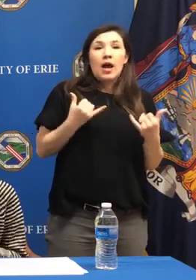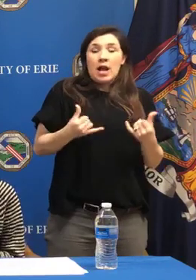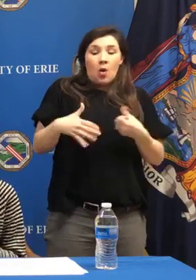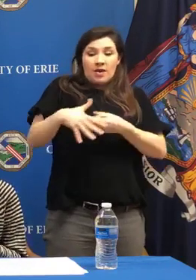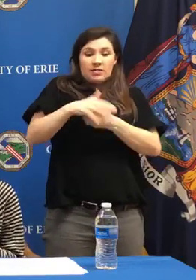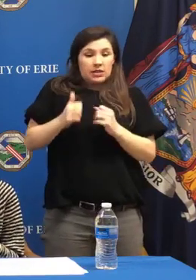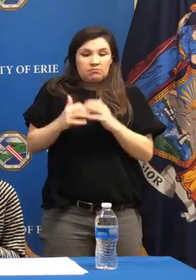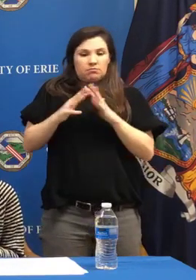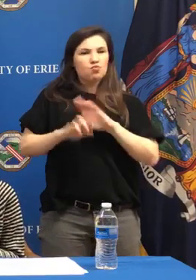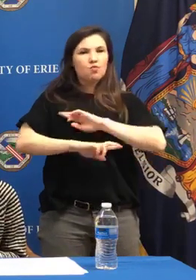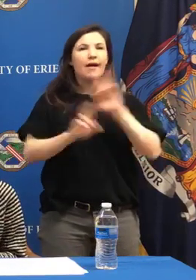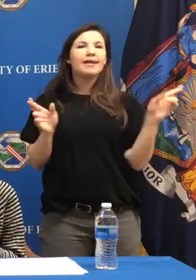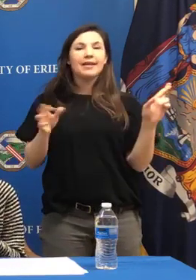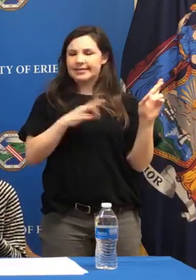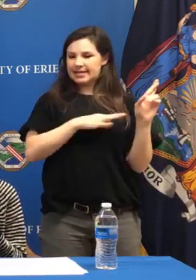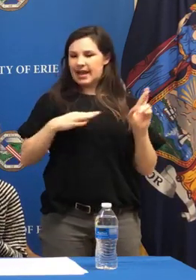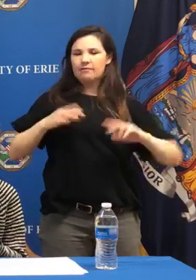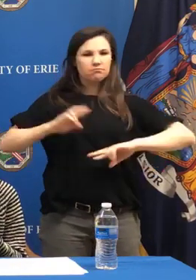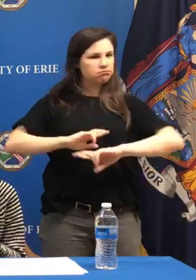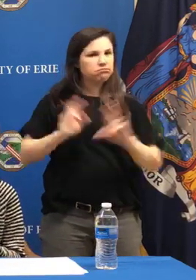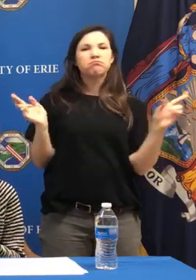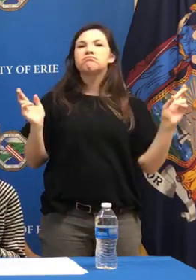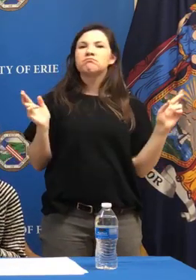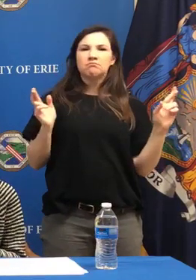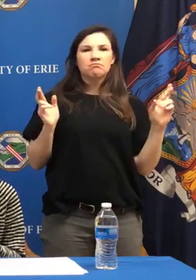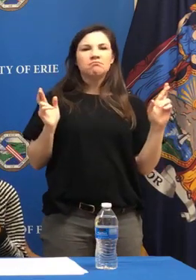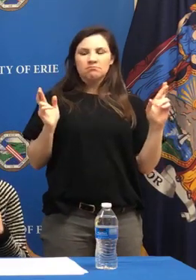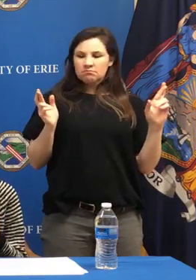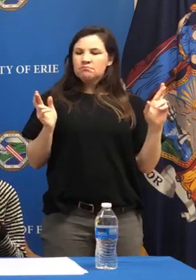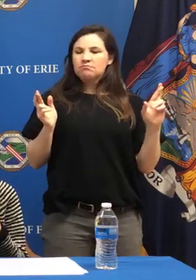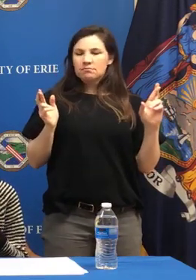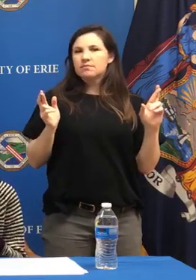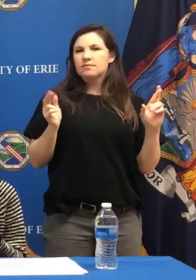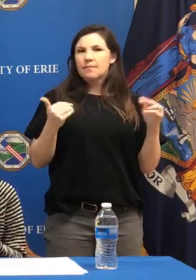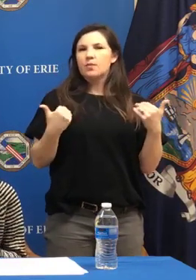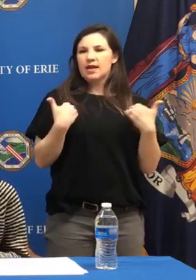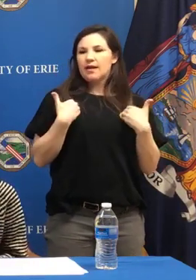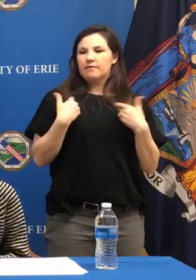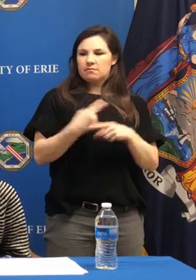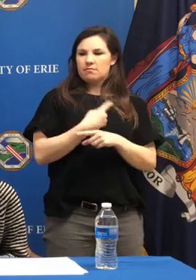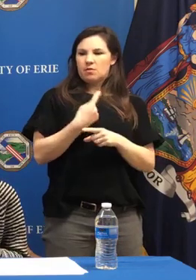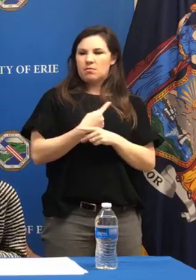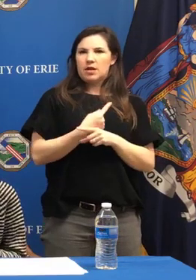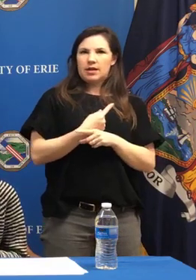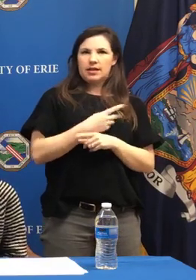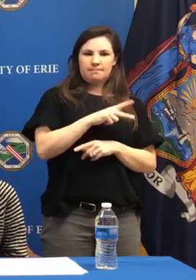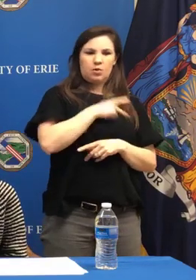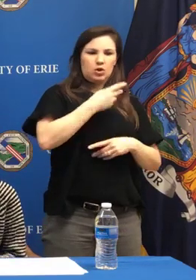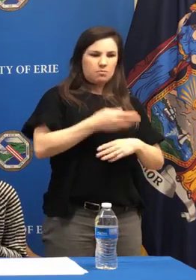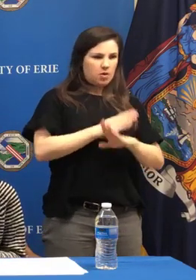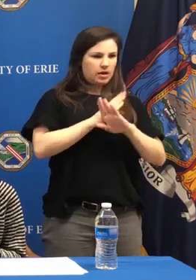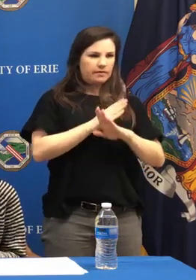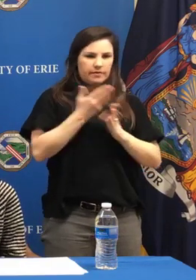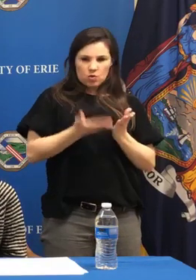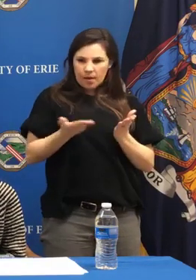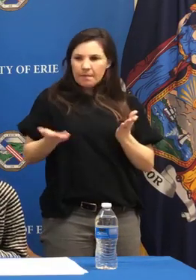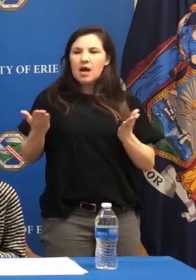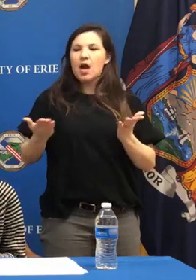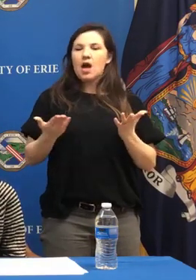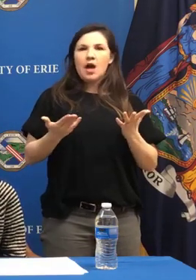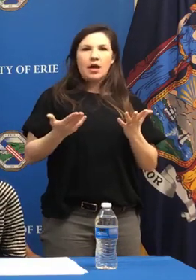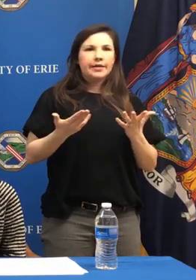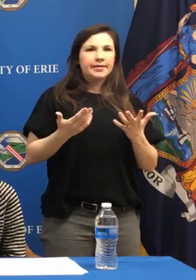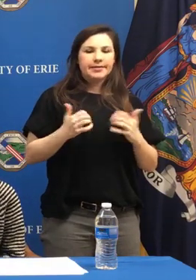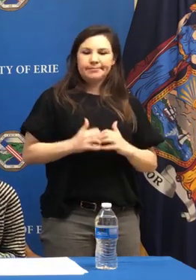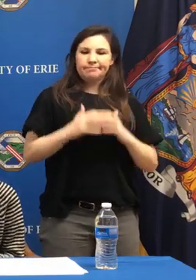to go. We have staff that are ready to work there, and we have the appropriate personal protective equipment to, to be